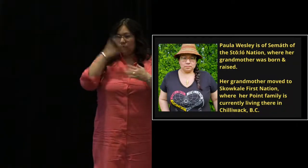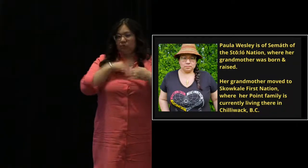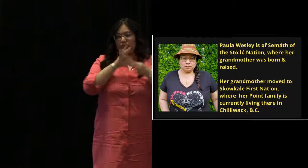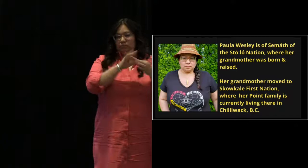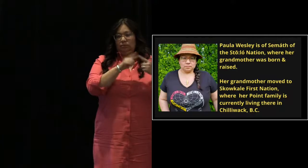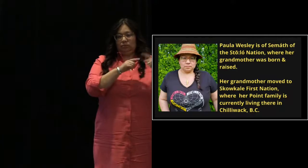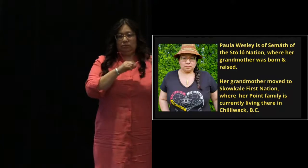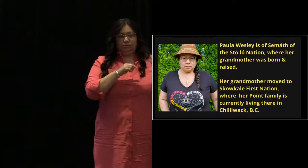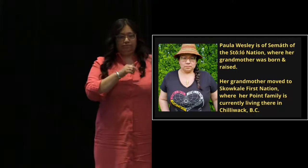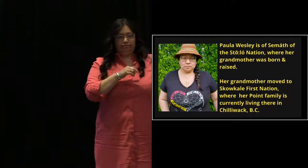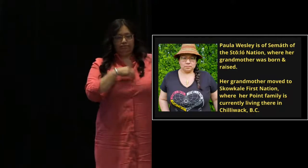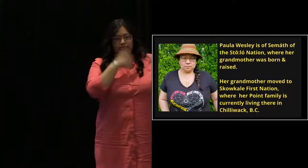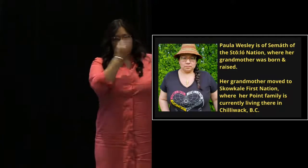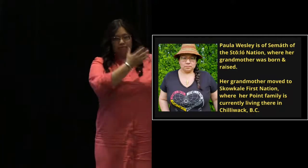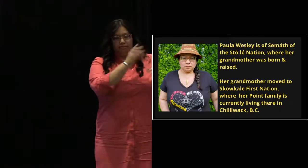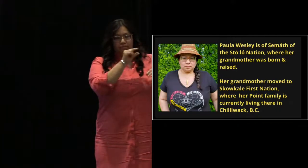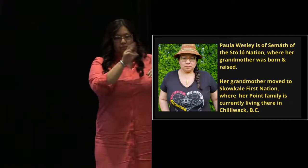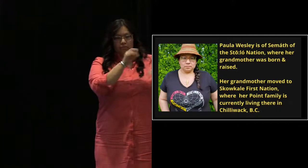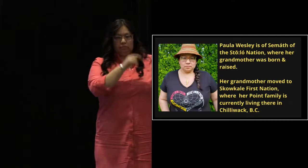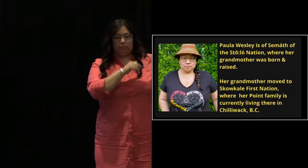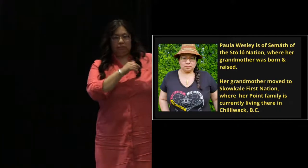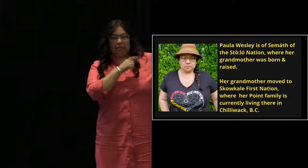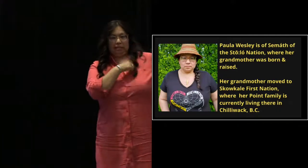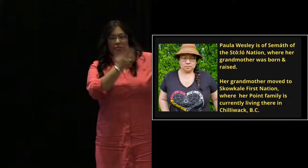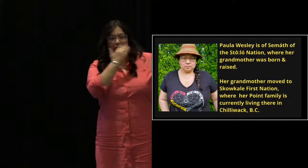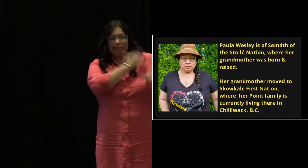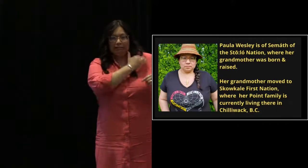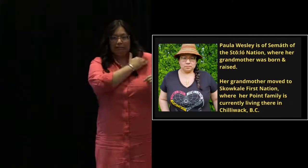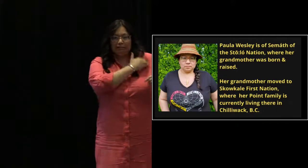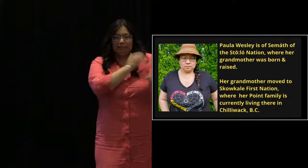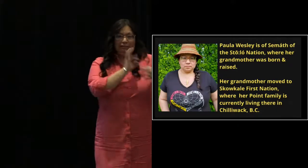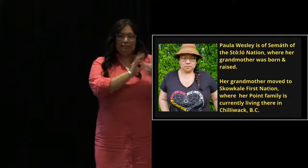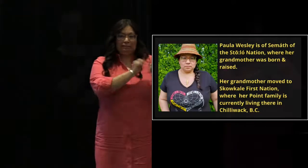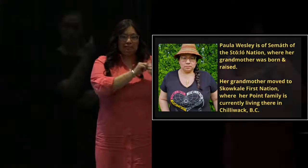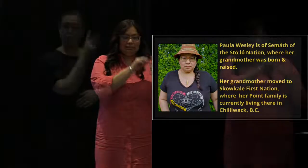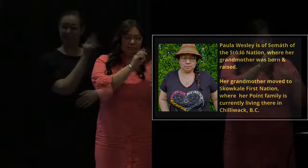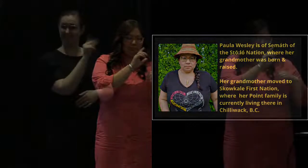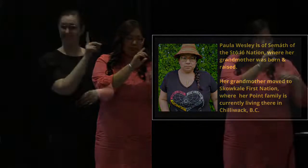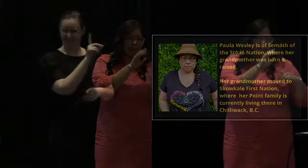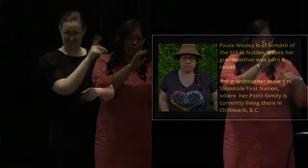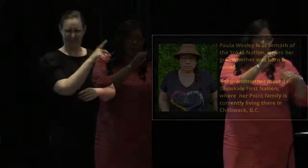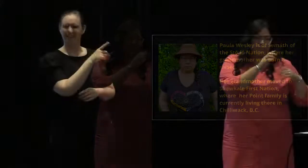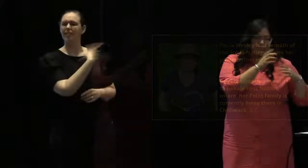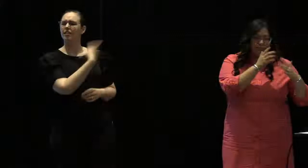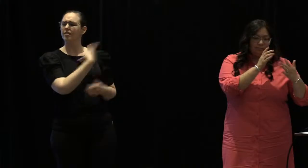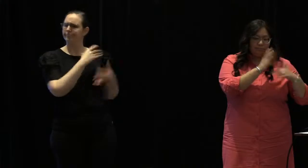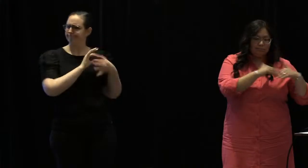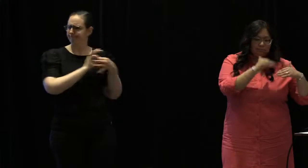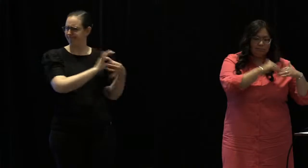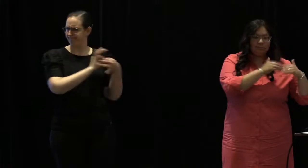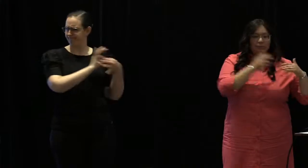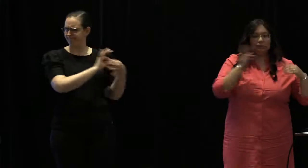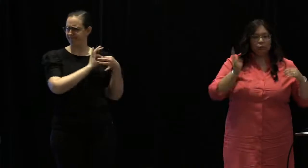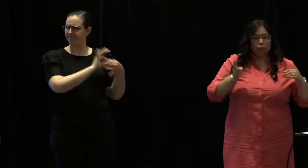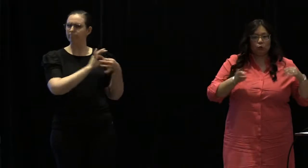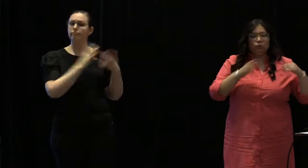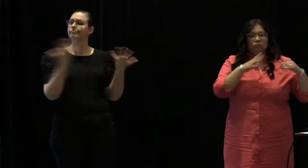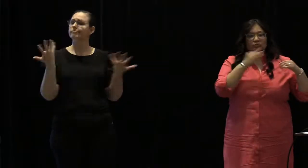And the reason I bring up a Point family is that something that my grandmother has always talked about, and she has